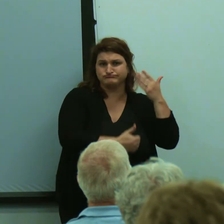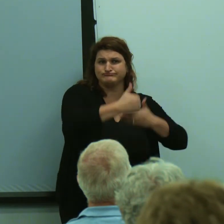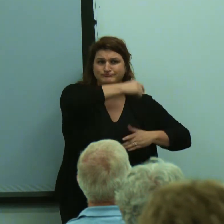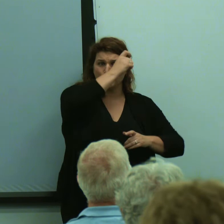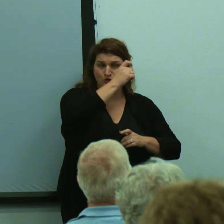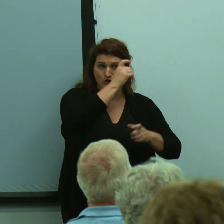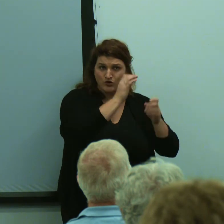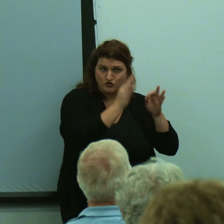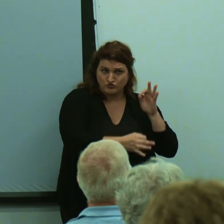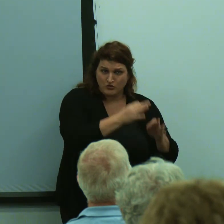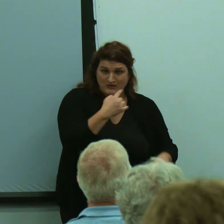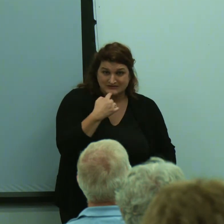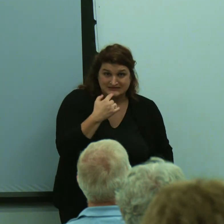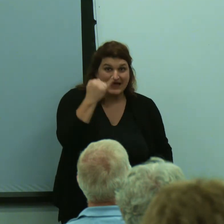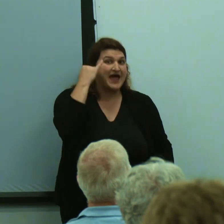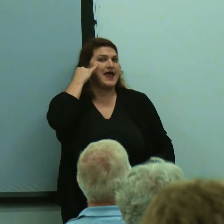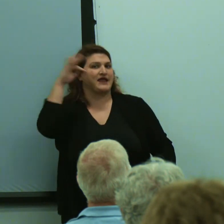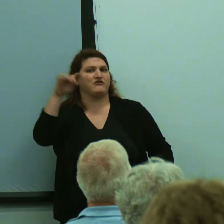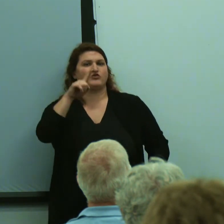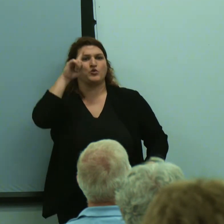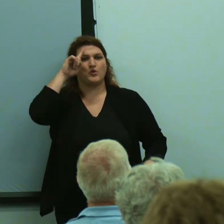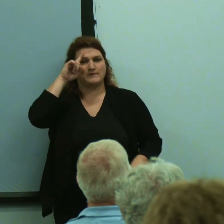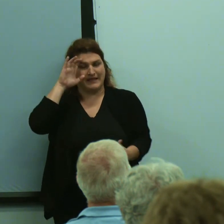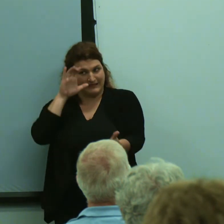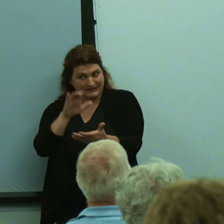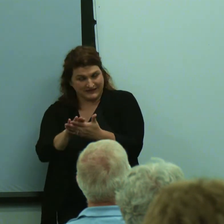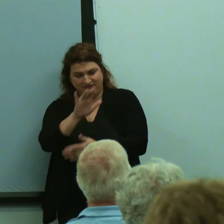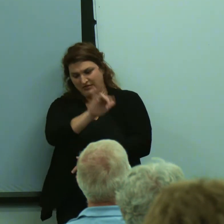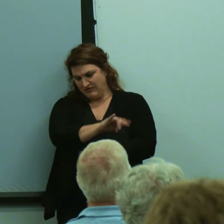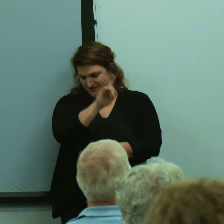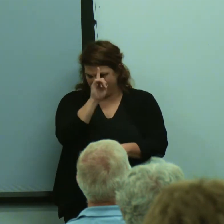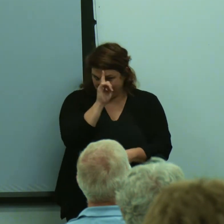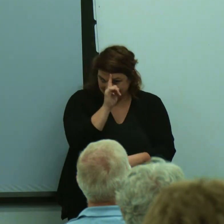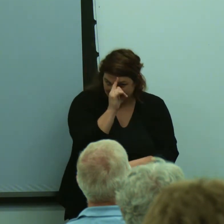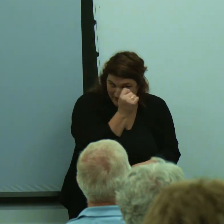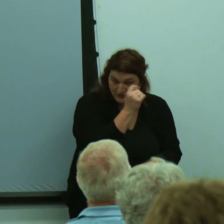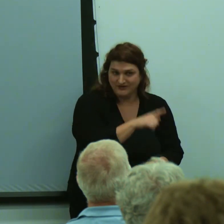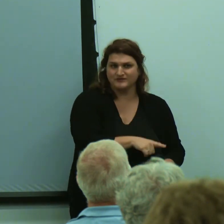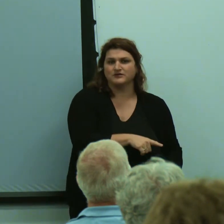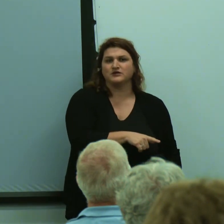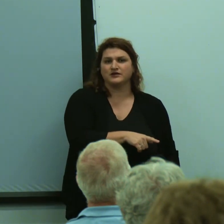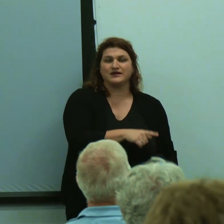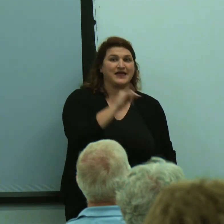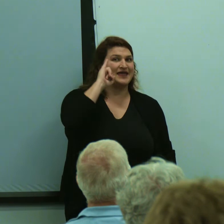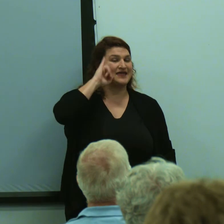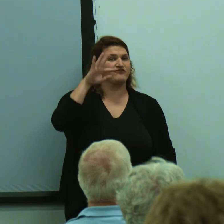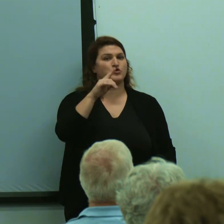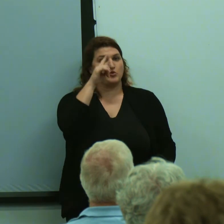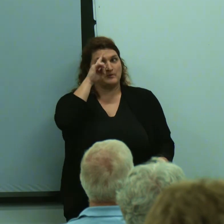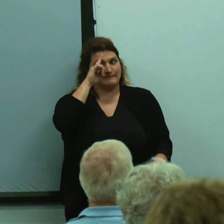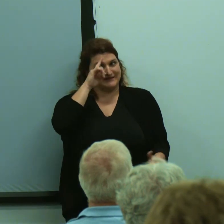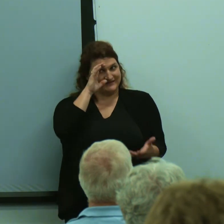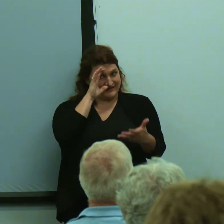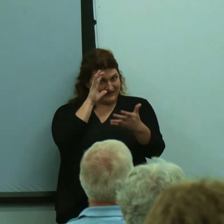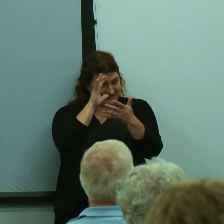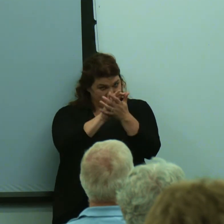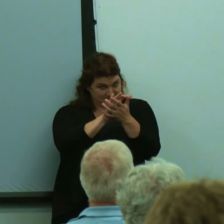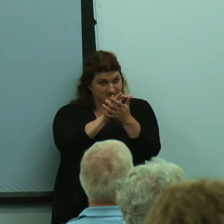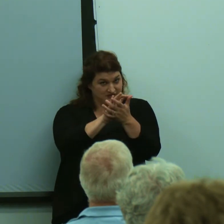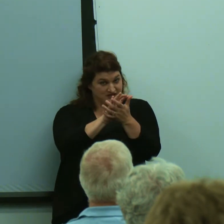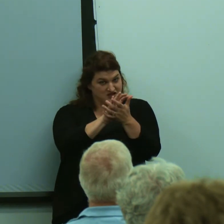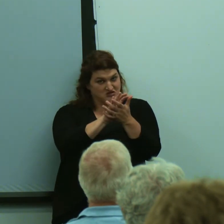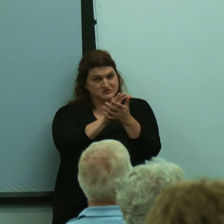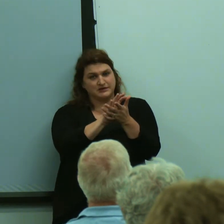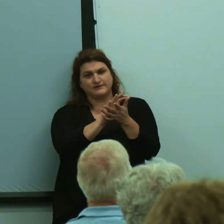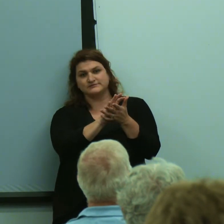help foster that legislation, or rather constitutional mandate, if you believe that maybe there's a